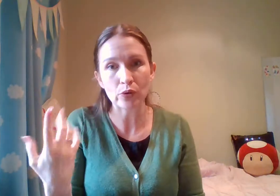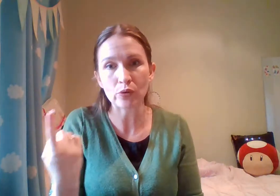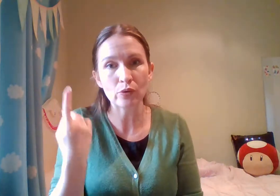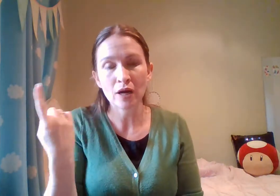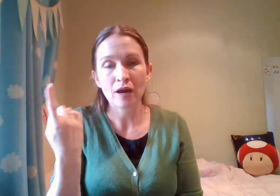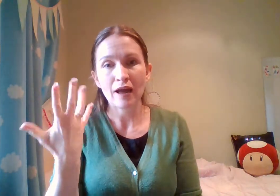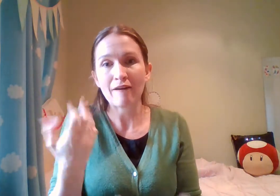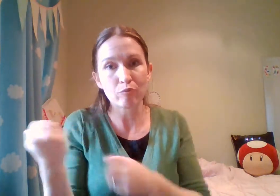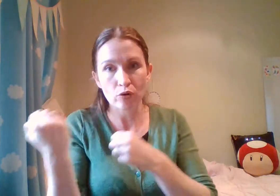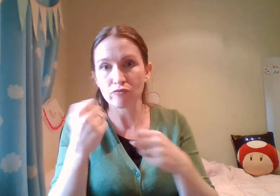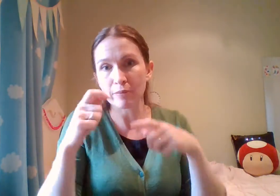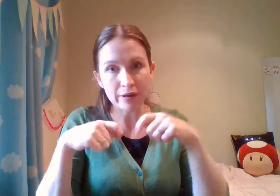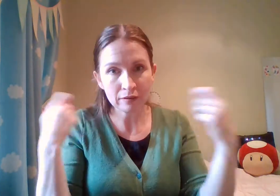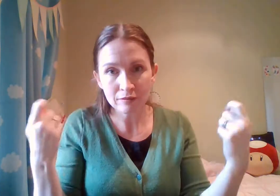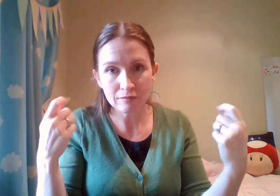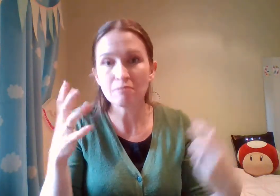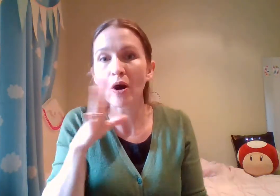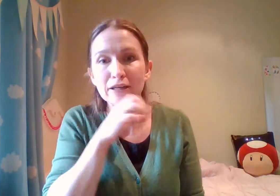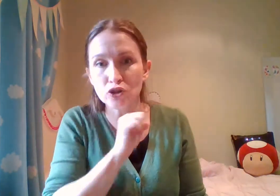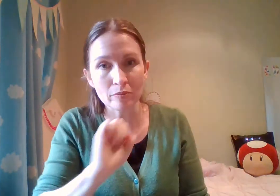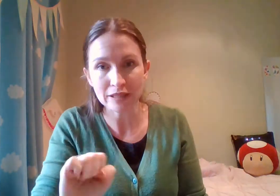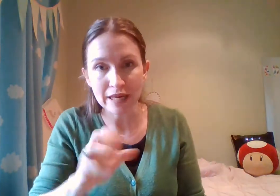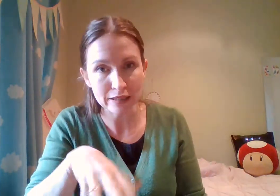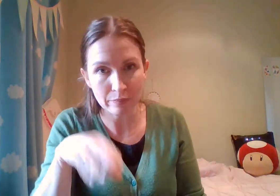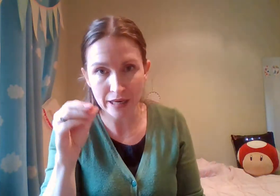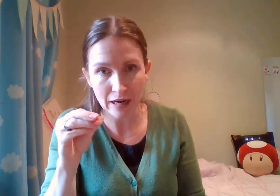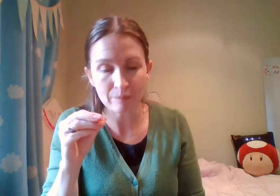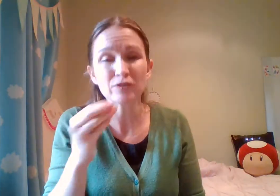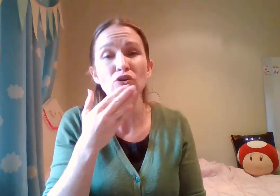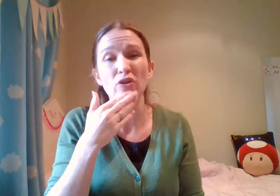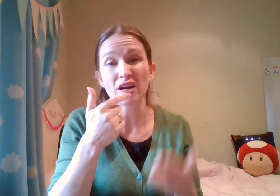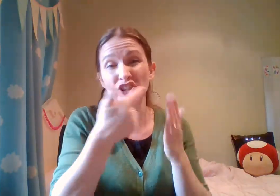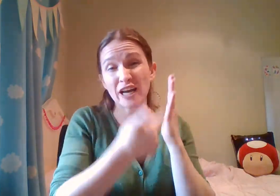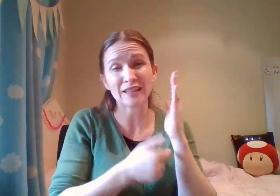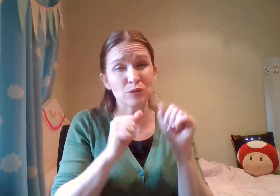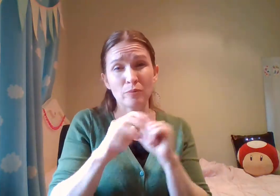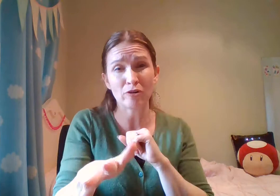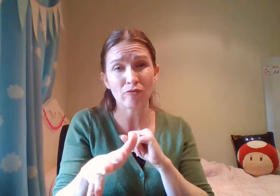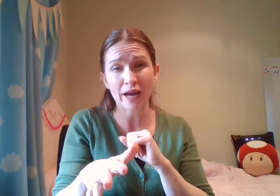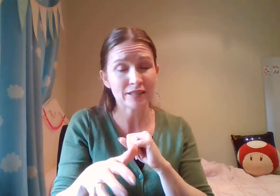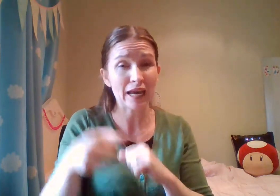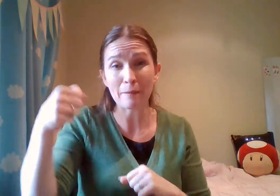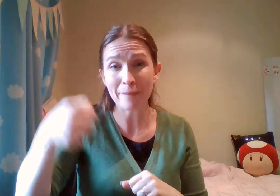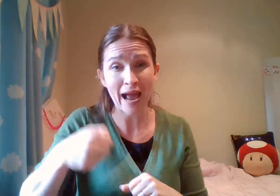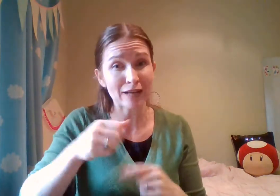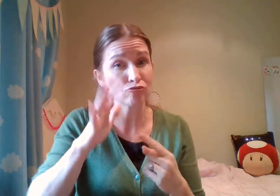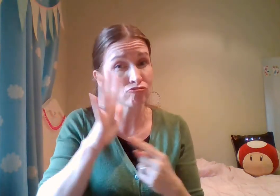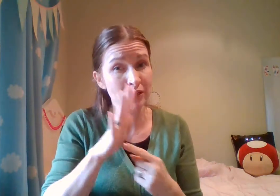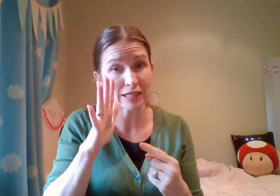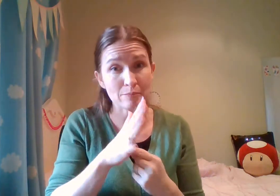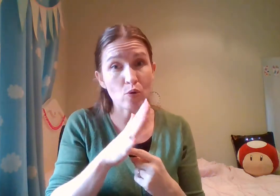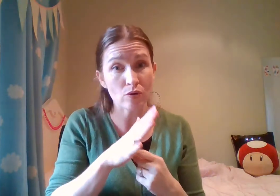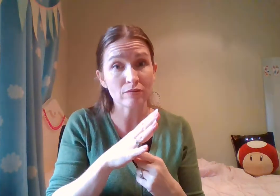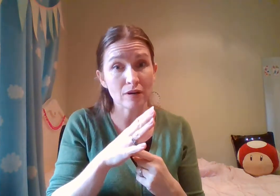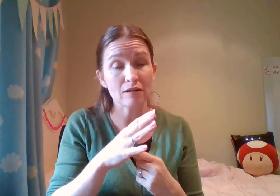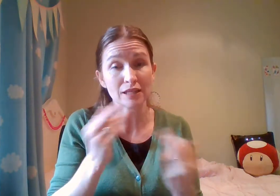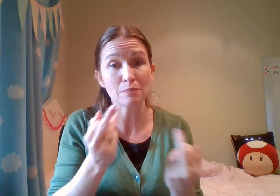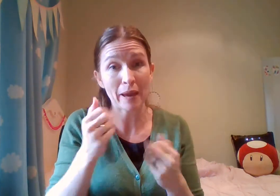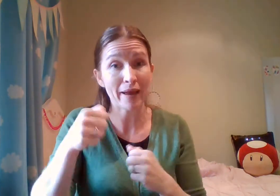who have brought a ribbon might assume it's theirs and pick it up. So a checklist would be great, and a bag's really important, a spare bag.